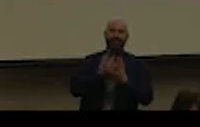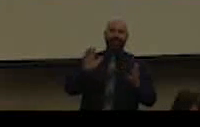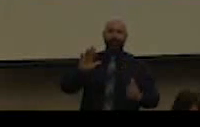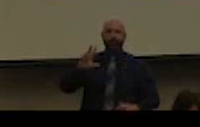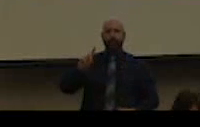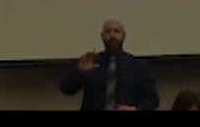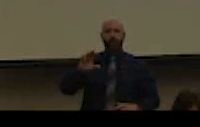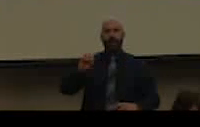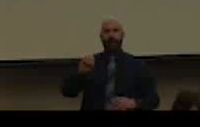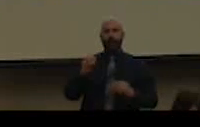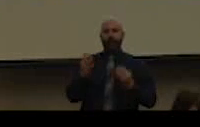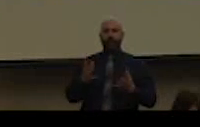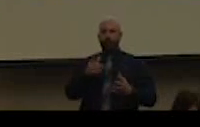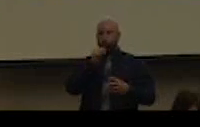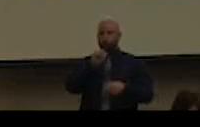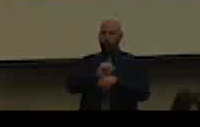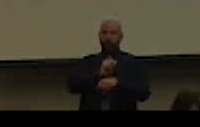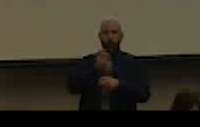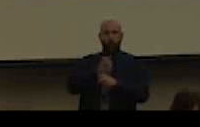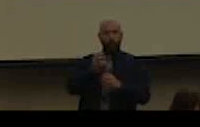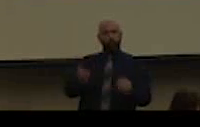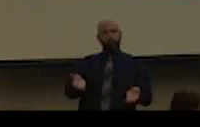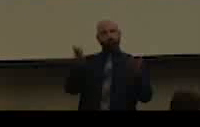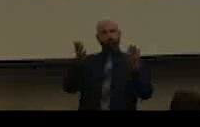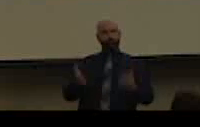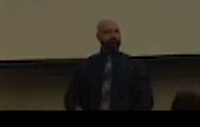providers. But we're working so hard.